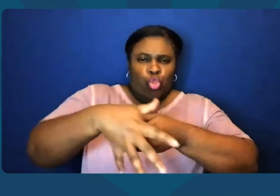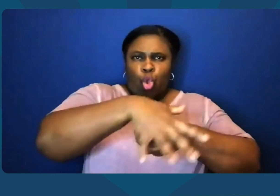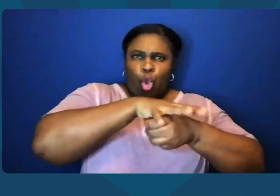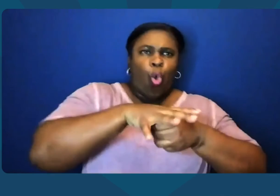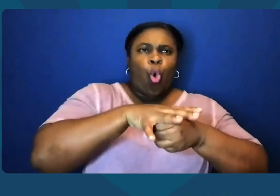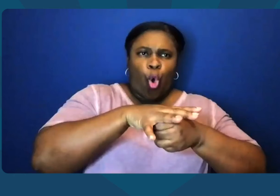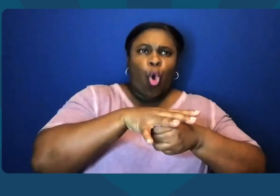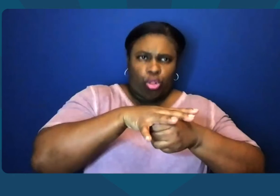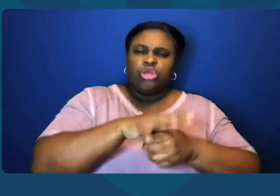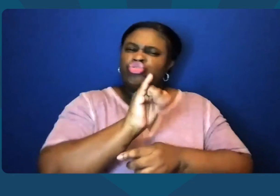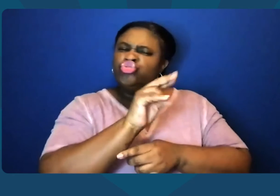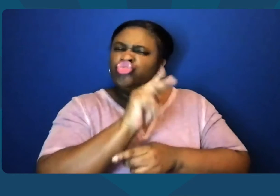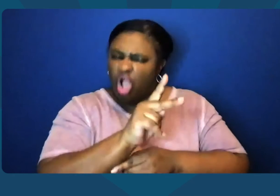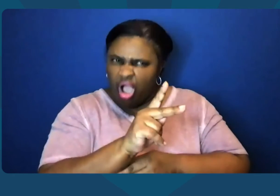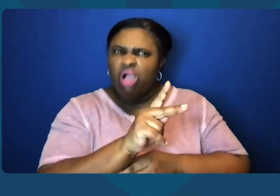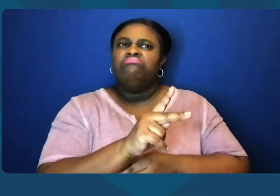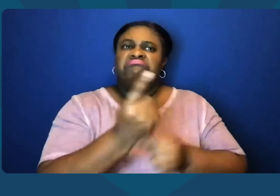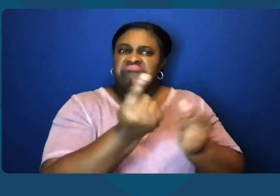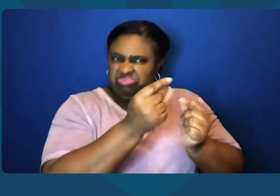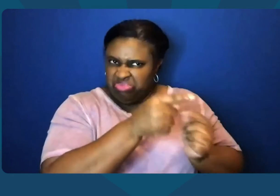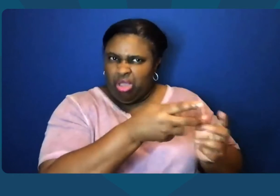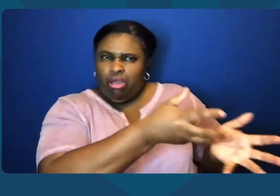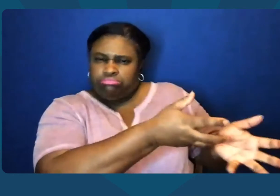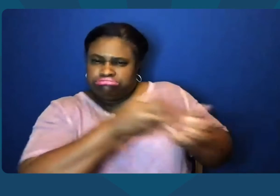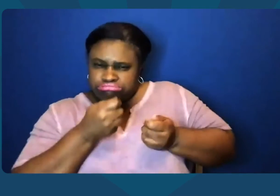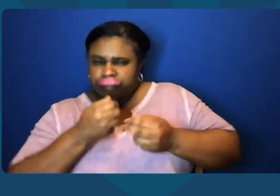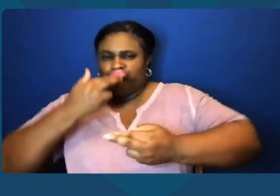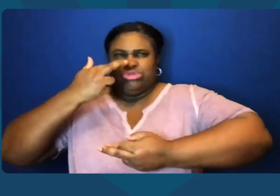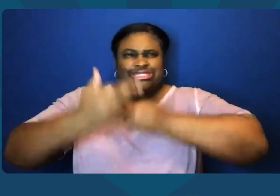recycling company called Junk King.